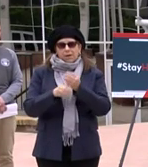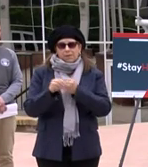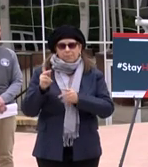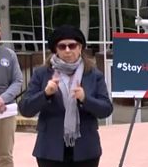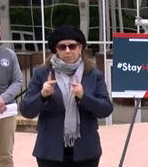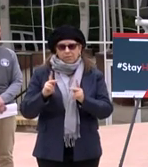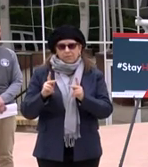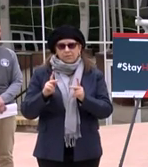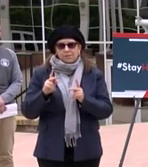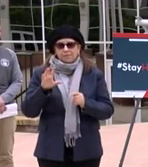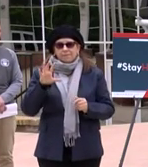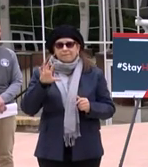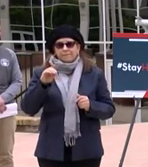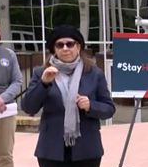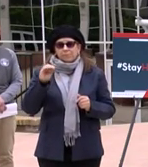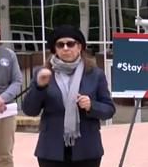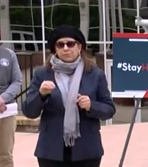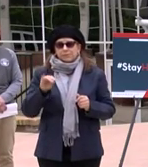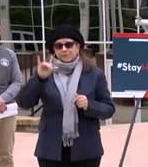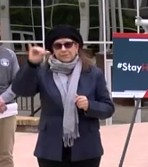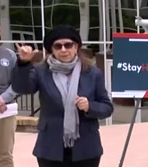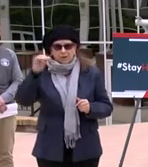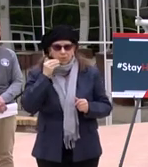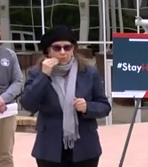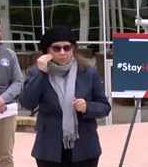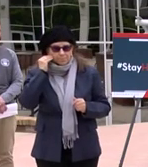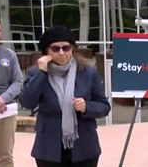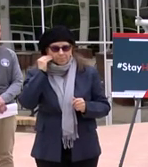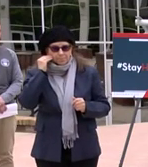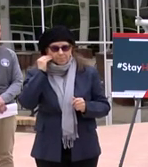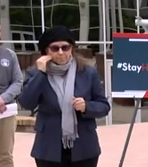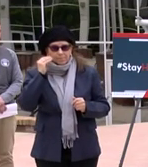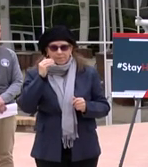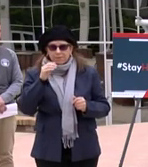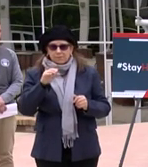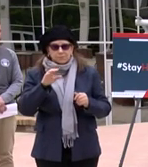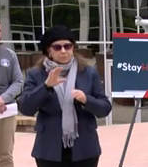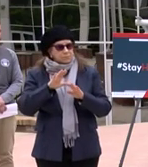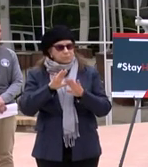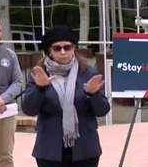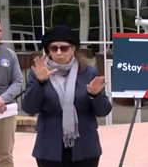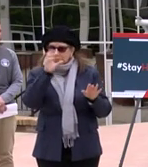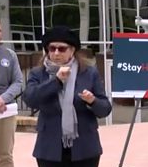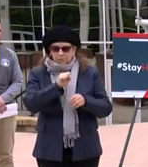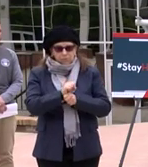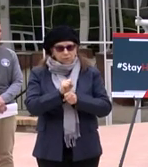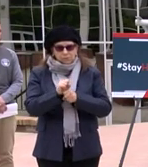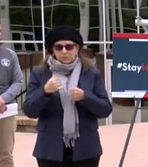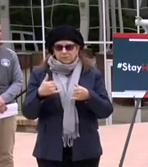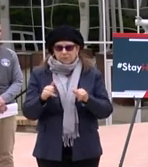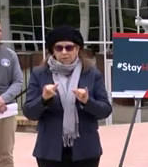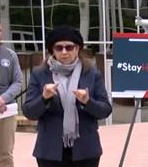telework. And since that modified operations was announced, somebody remind me of the date.